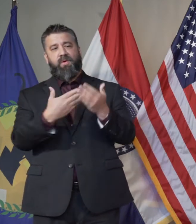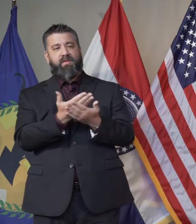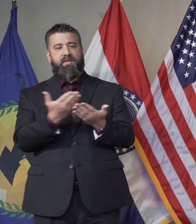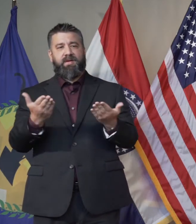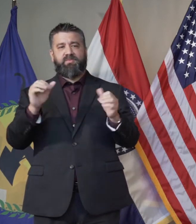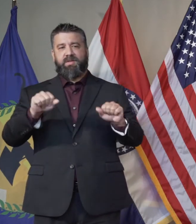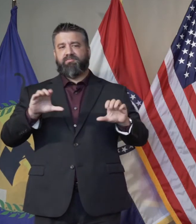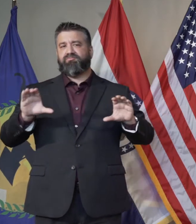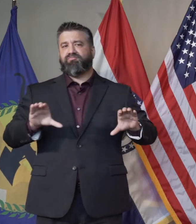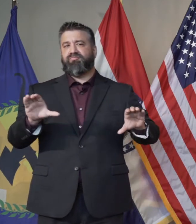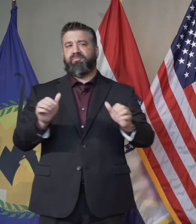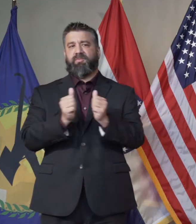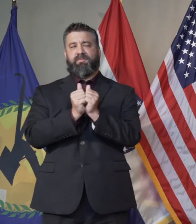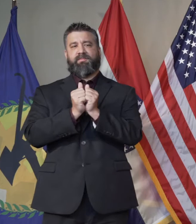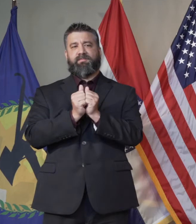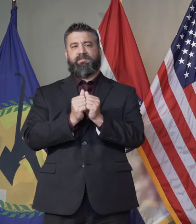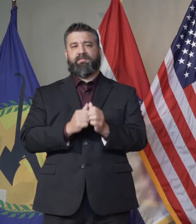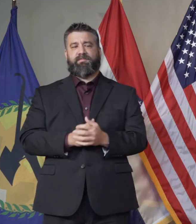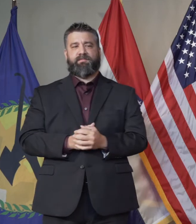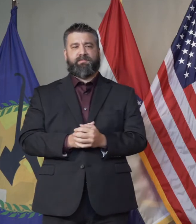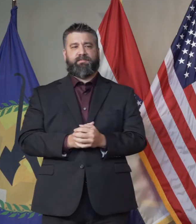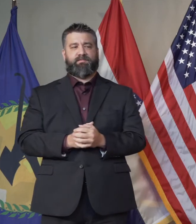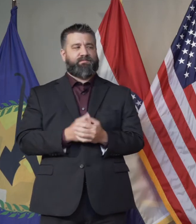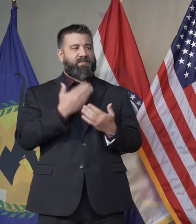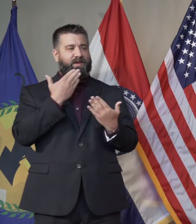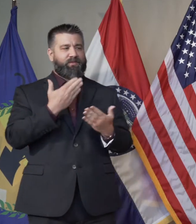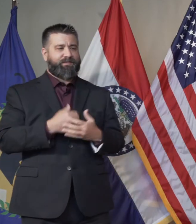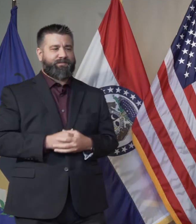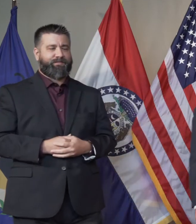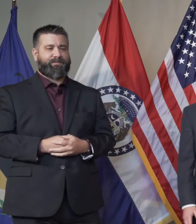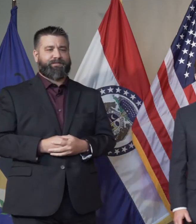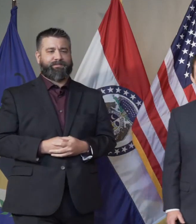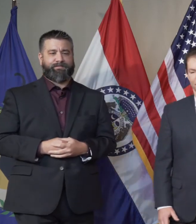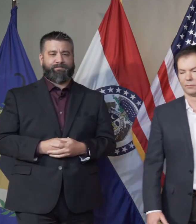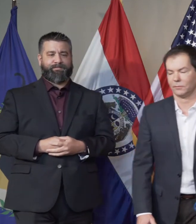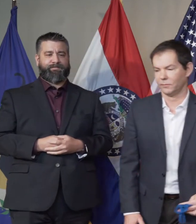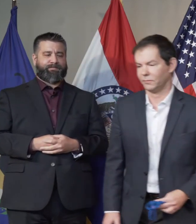do together in the coming months and years. Thanks. Thank you.